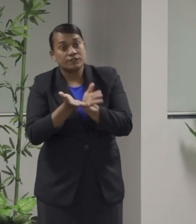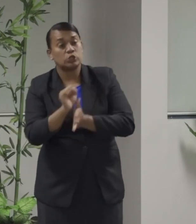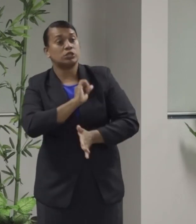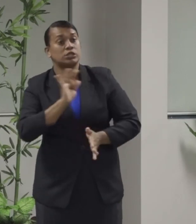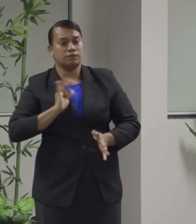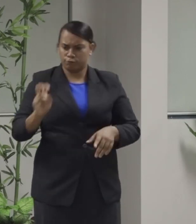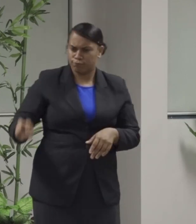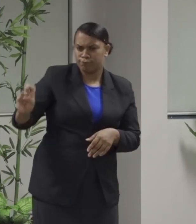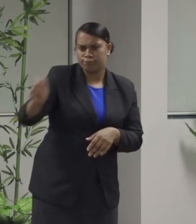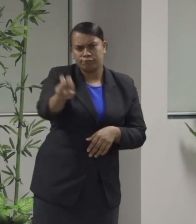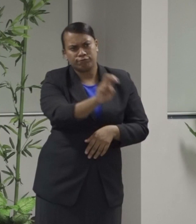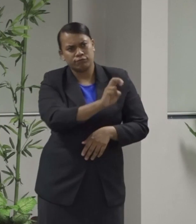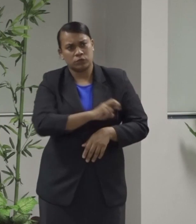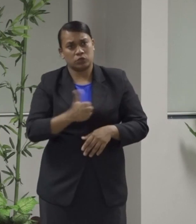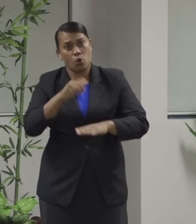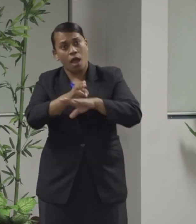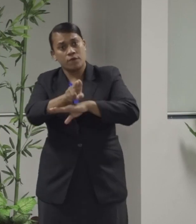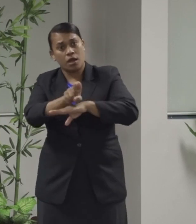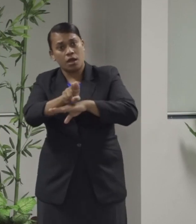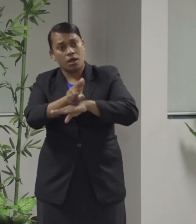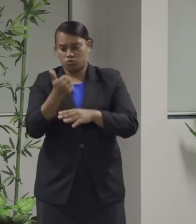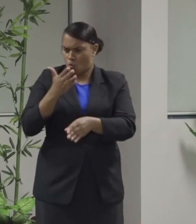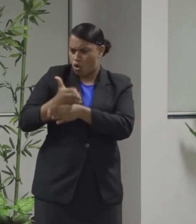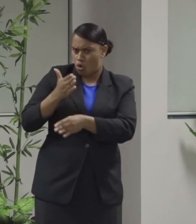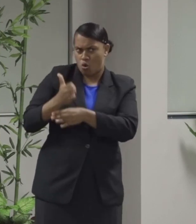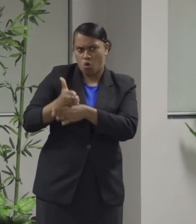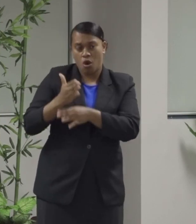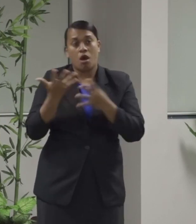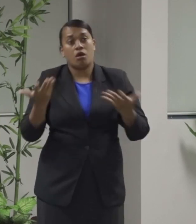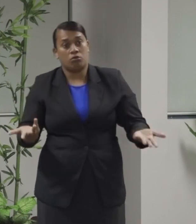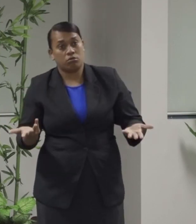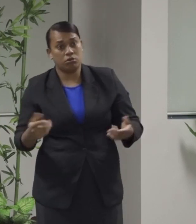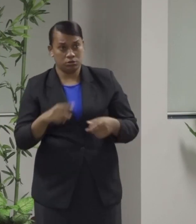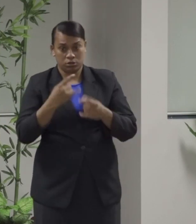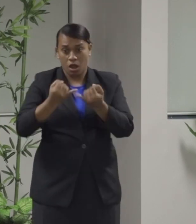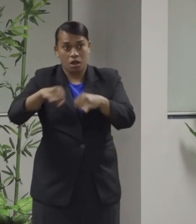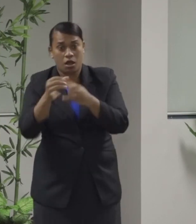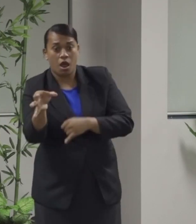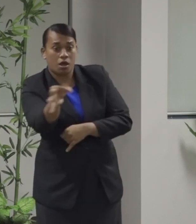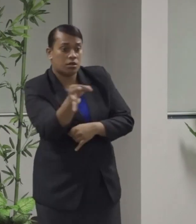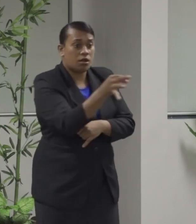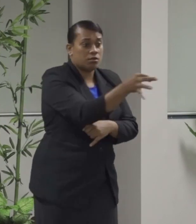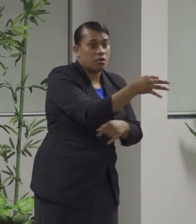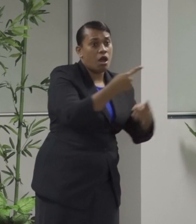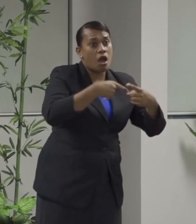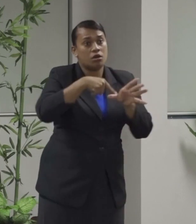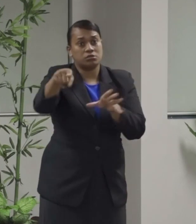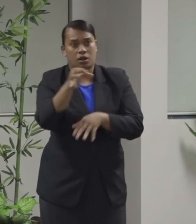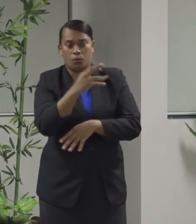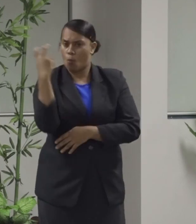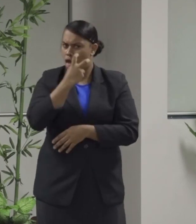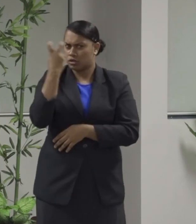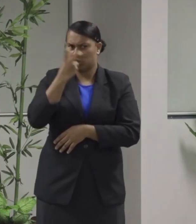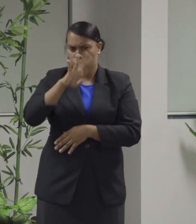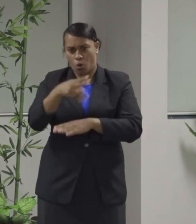Navy is already working on the inter-island movement already, and also